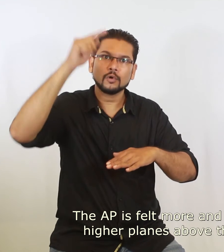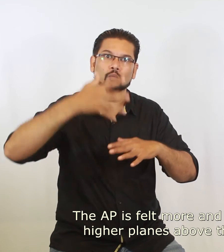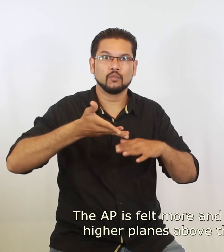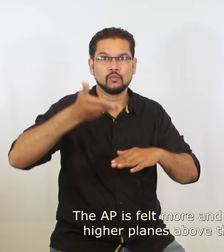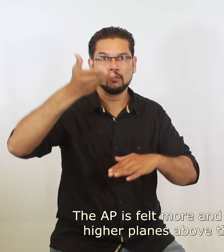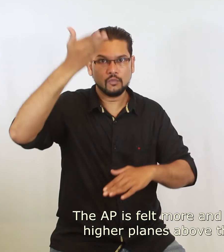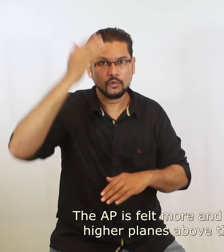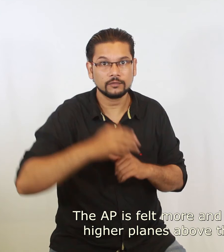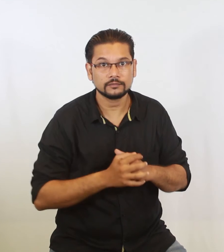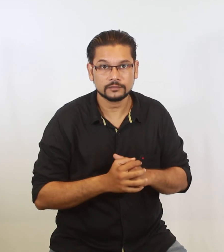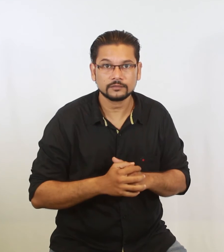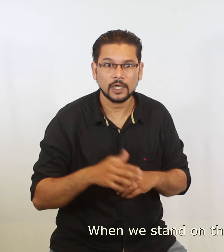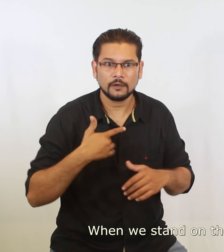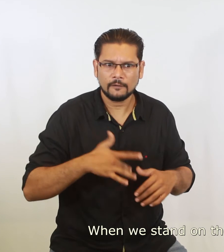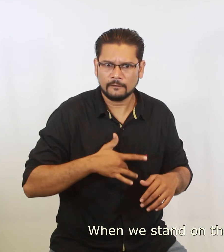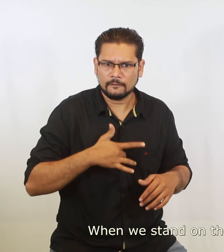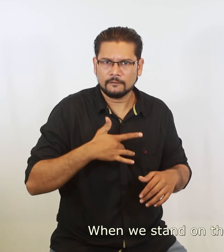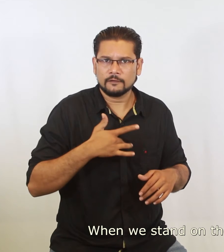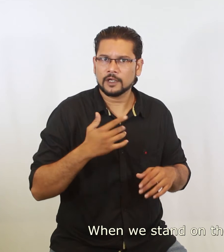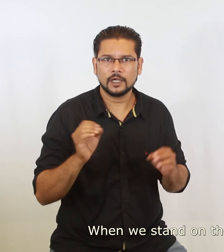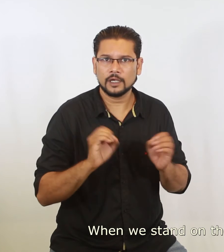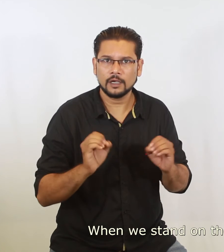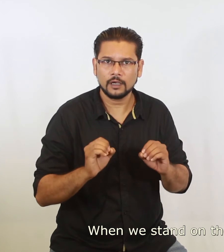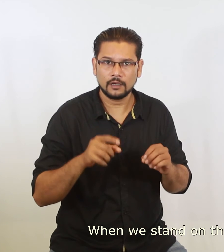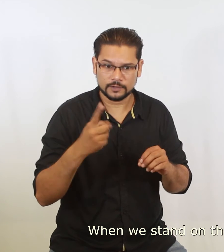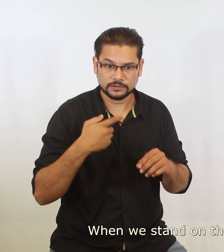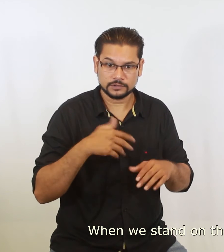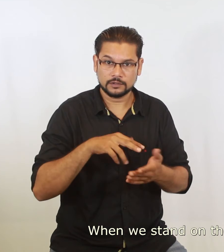planes. Above the ground. When we stand on the ground,